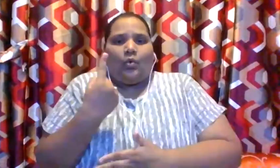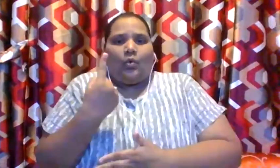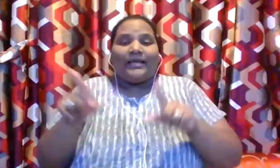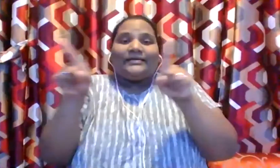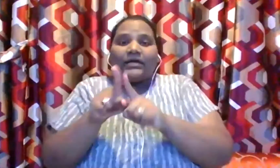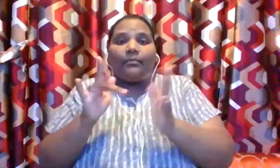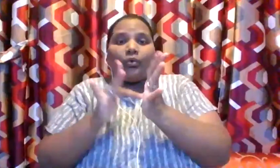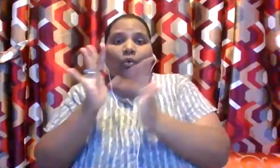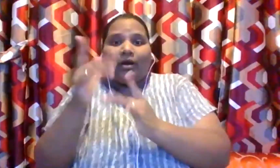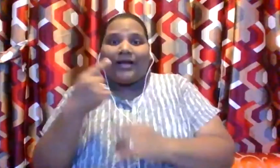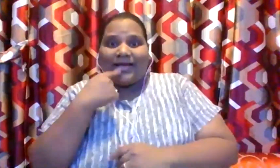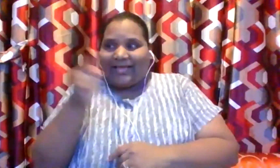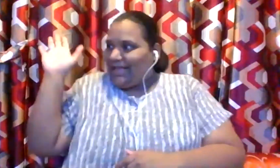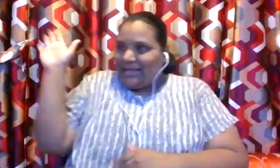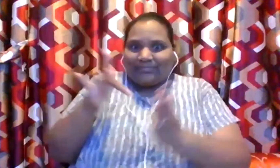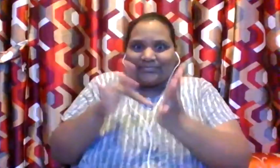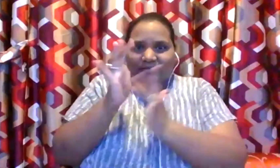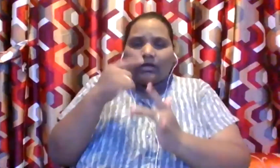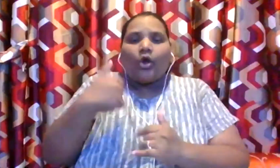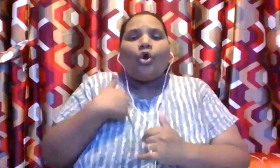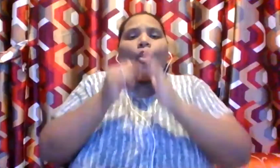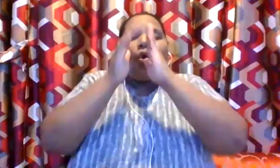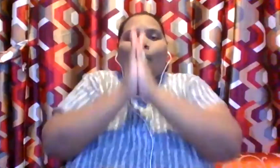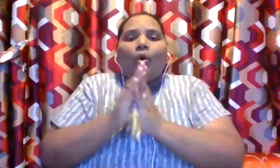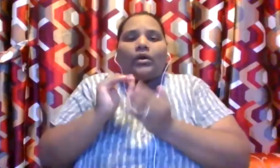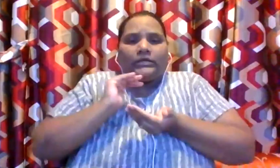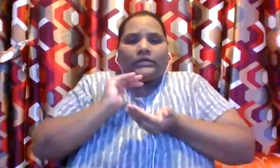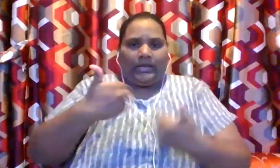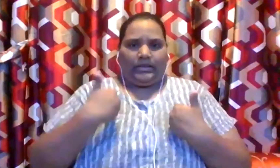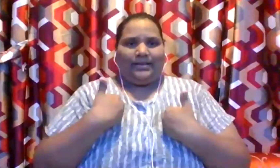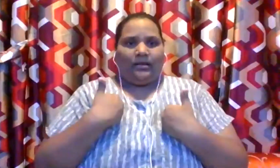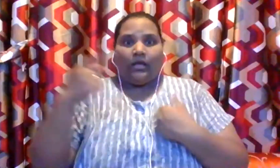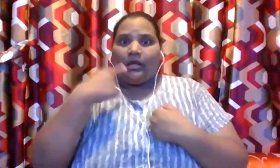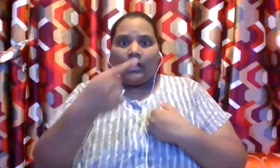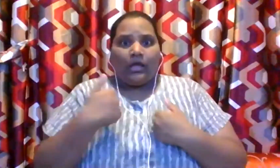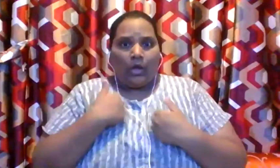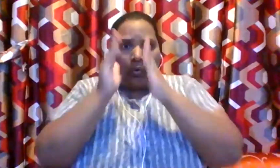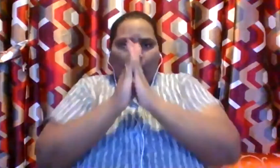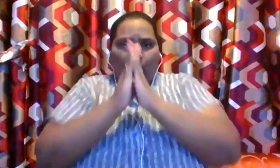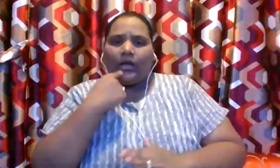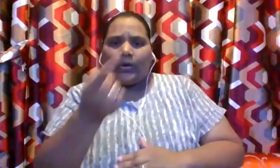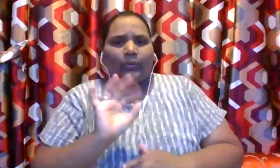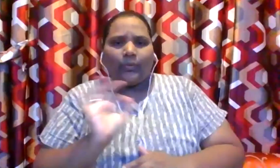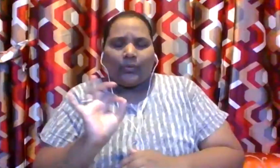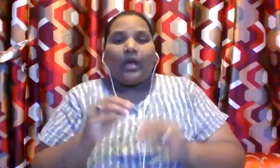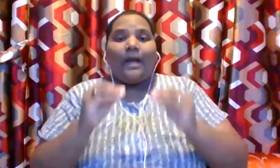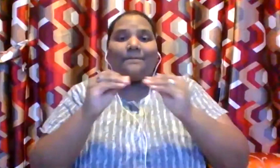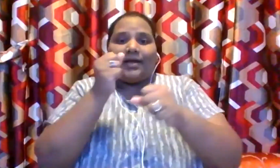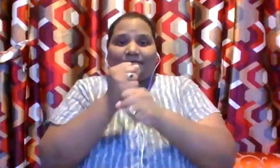he is the Son of God. He never said that he is God himself. But in Bhagavad Gita, Krishna says,